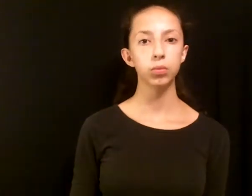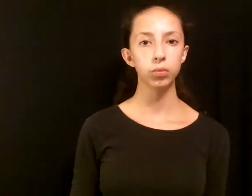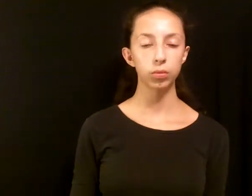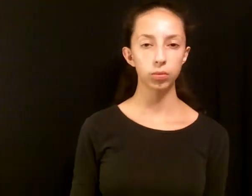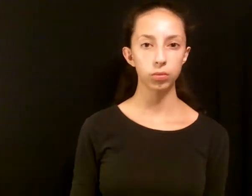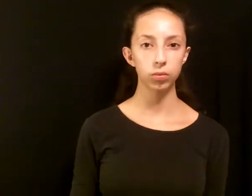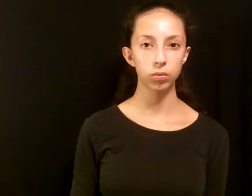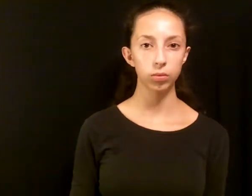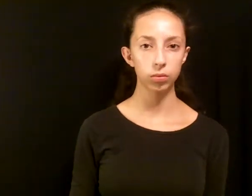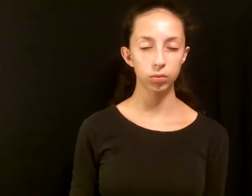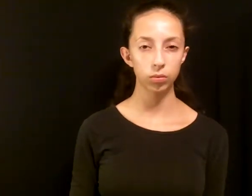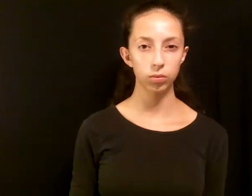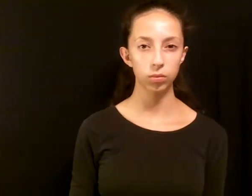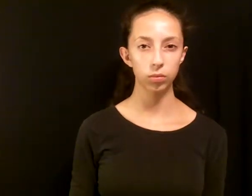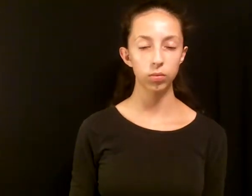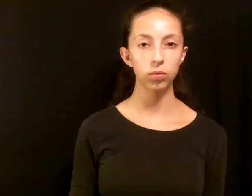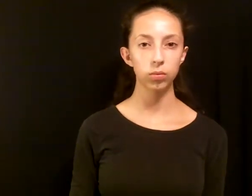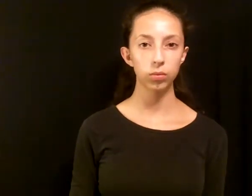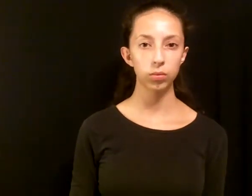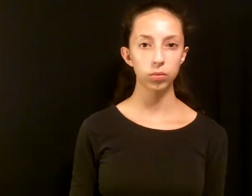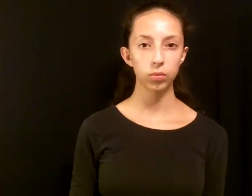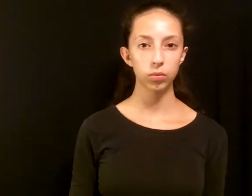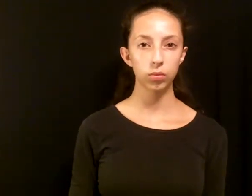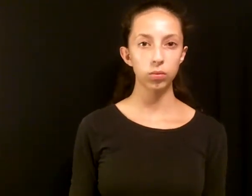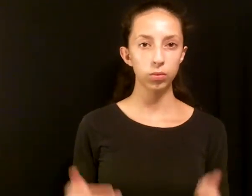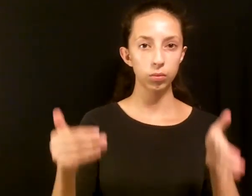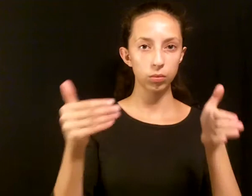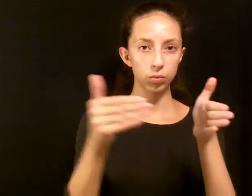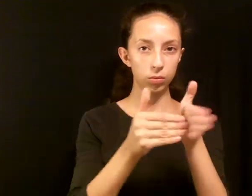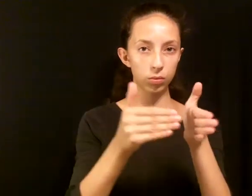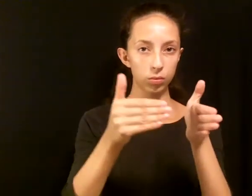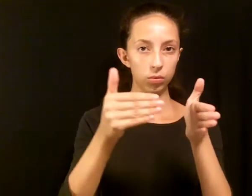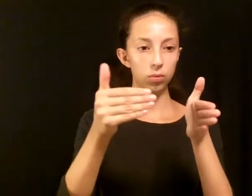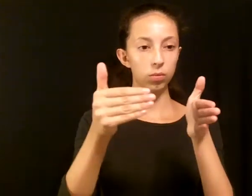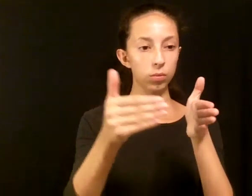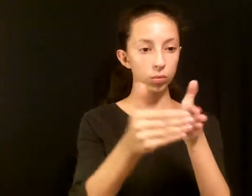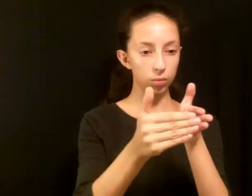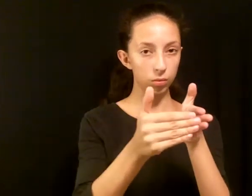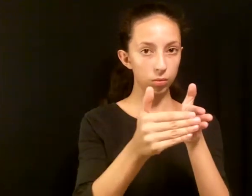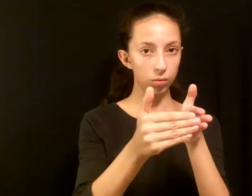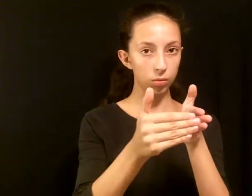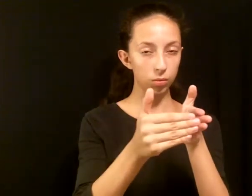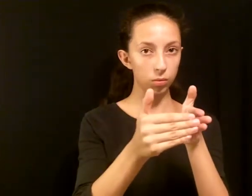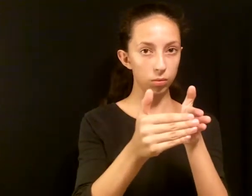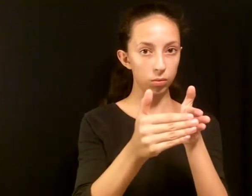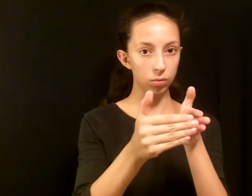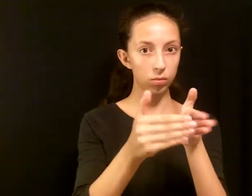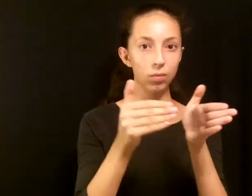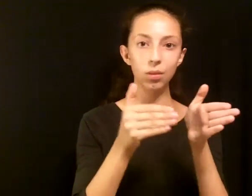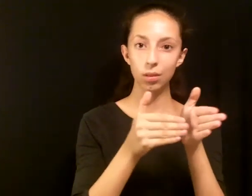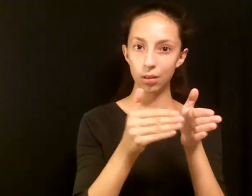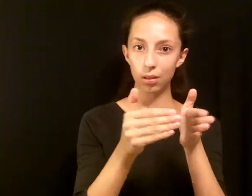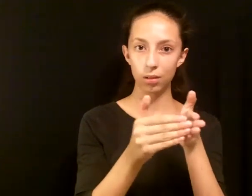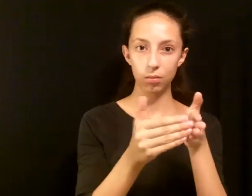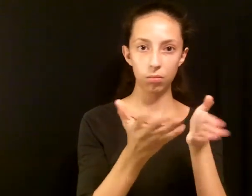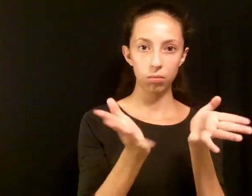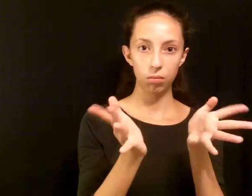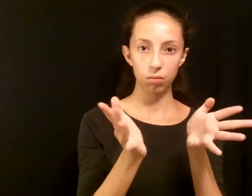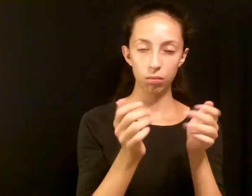If you did it twice, moving your hand a little bit forward, and then you bring it up, that's million. If you do it